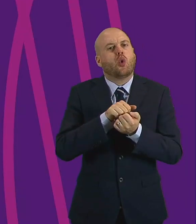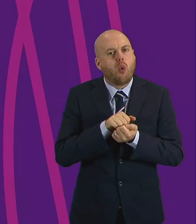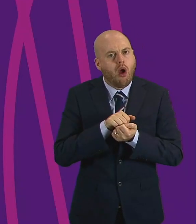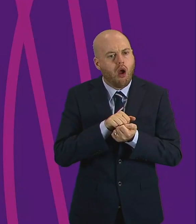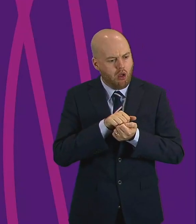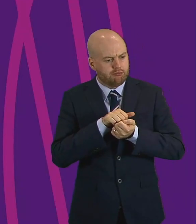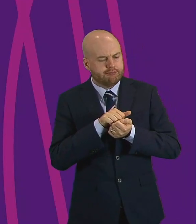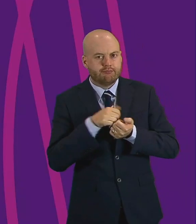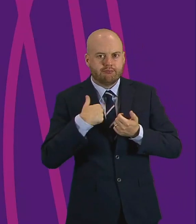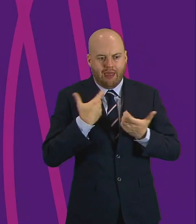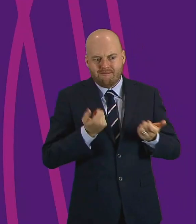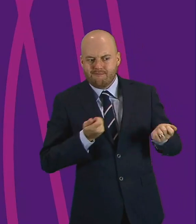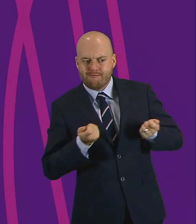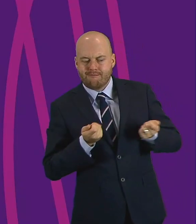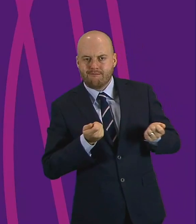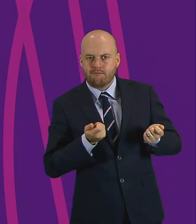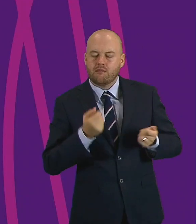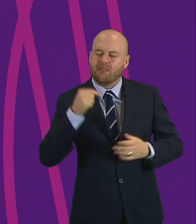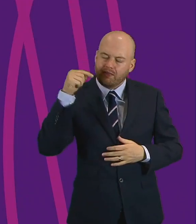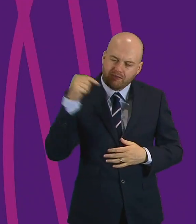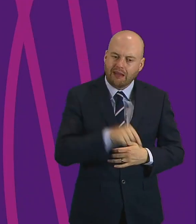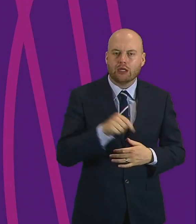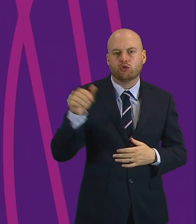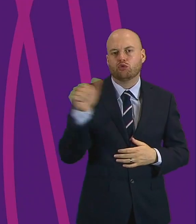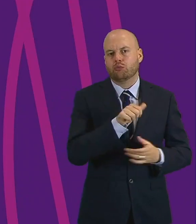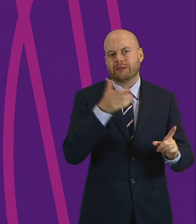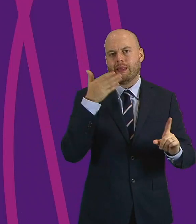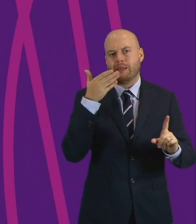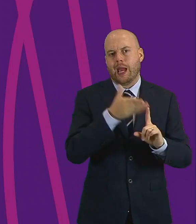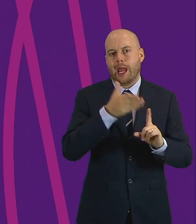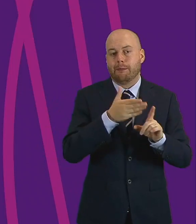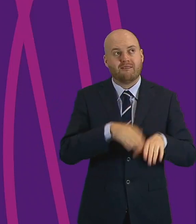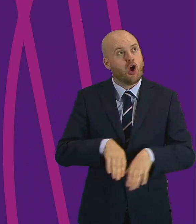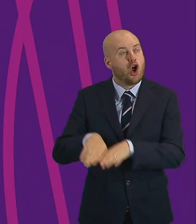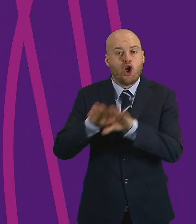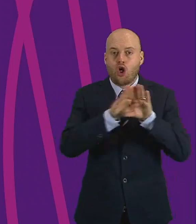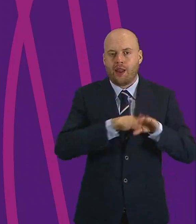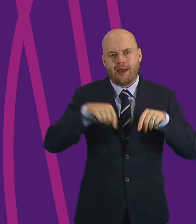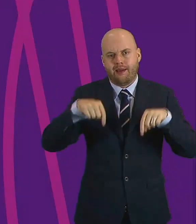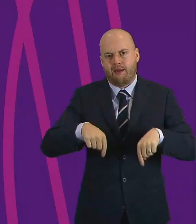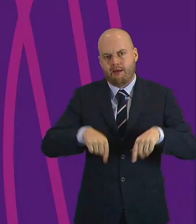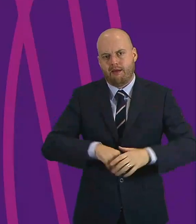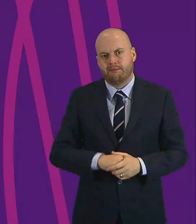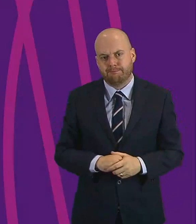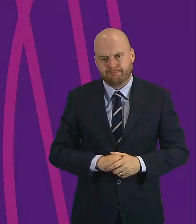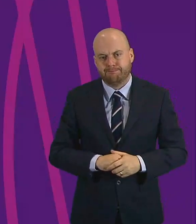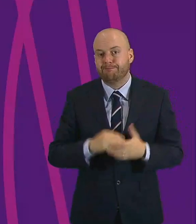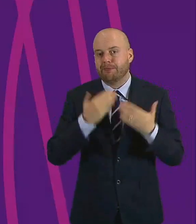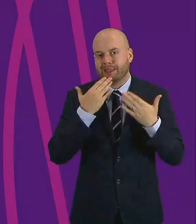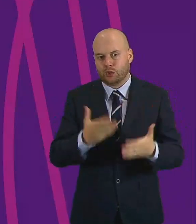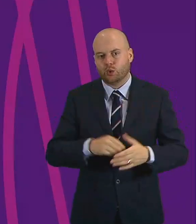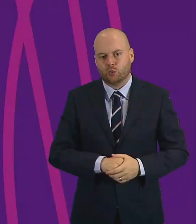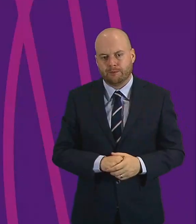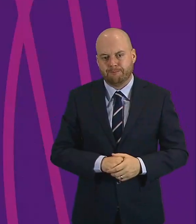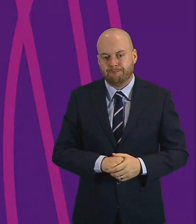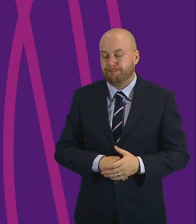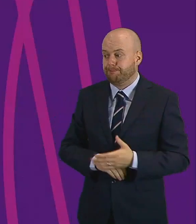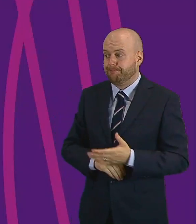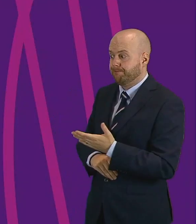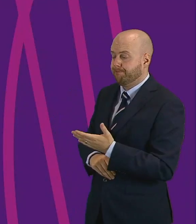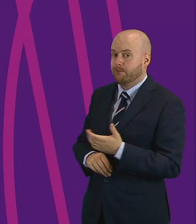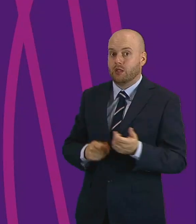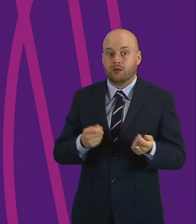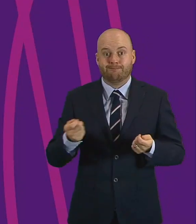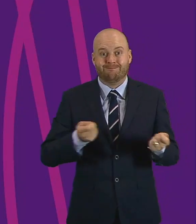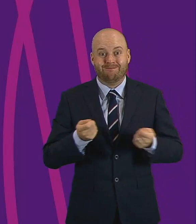unwavering, unstinting and unrelenting aim of everyone in this chamber. Thank you. Thank you very much. I've got practically no time